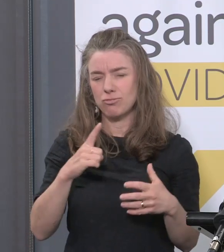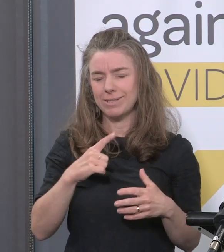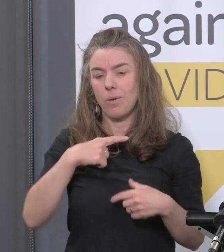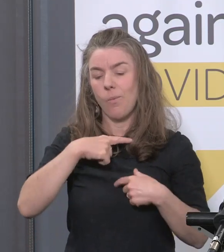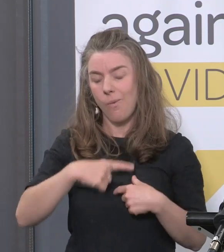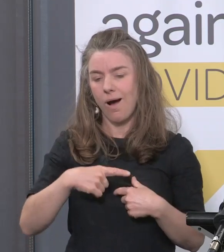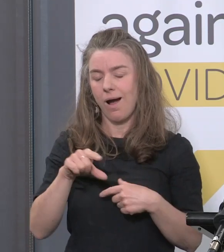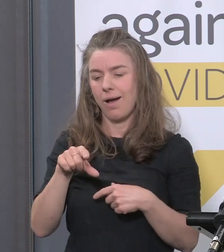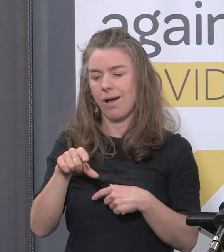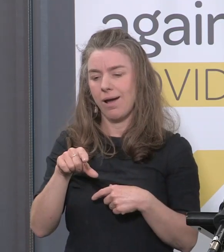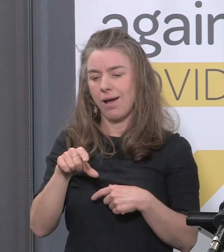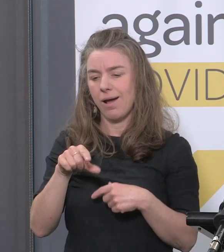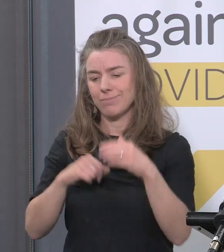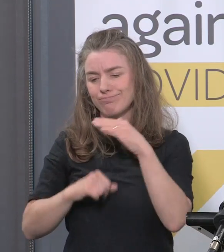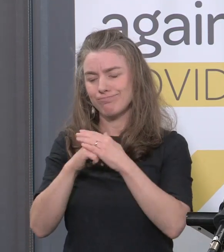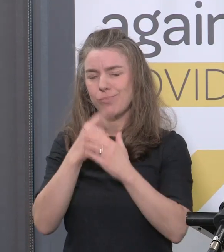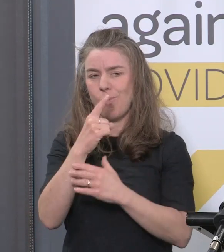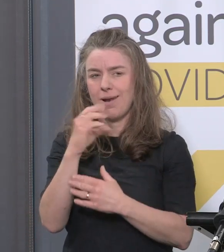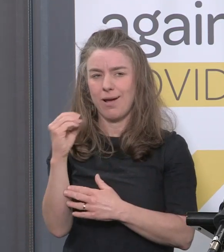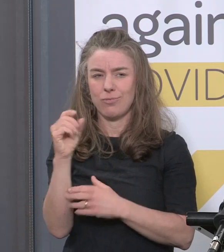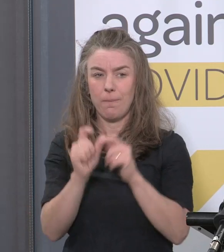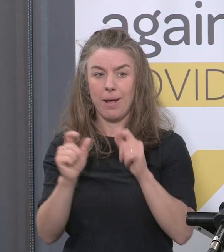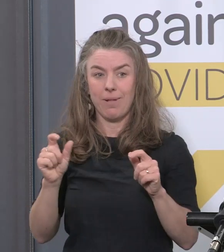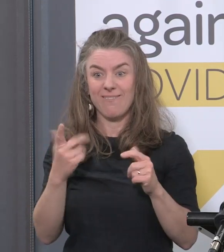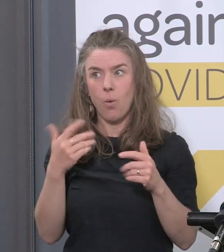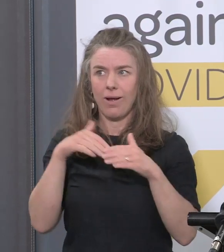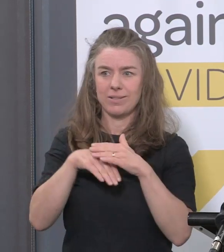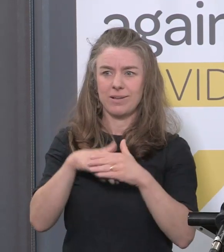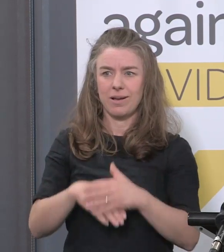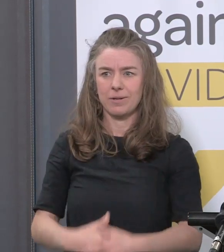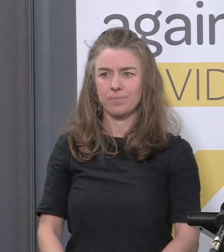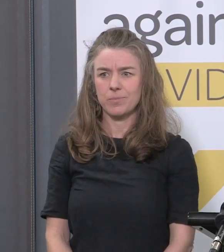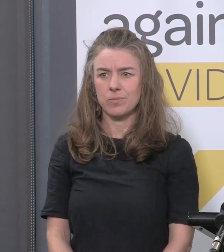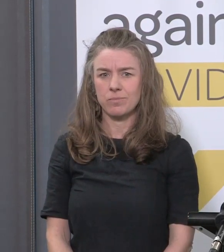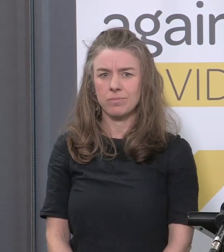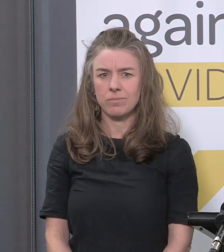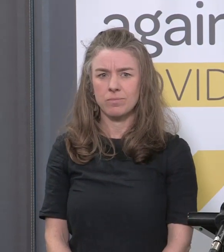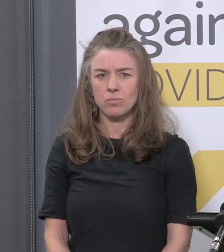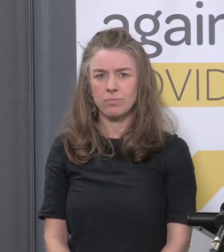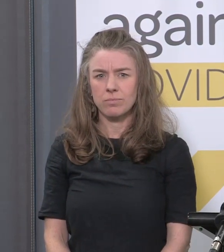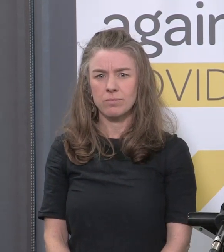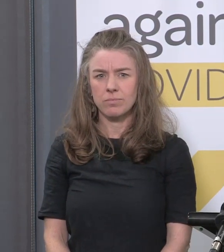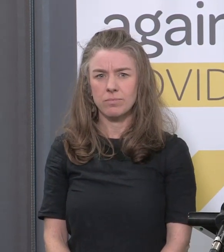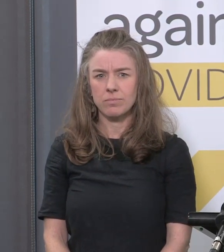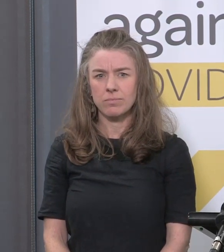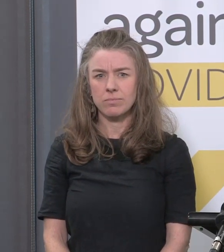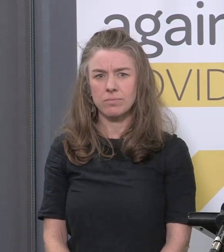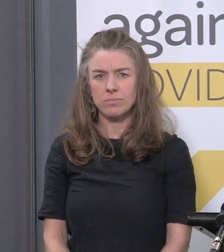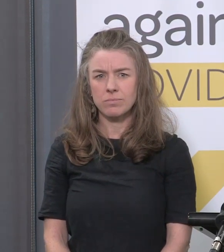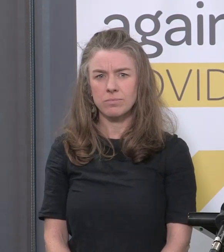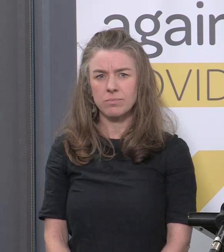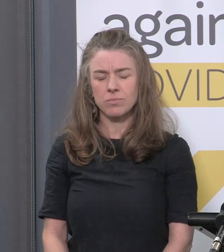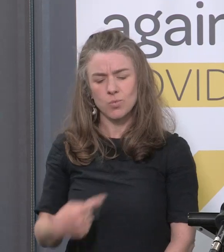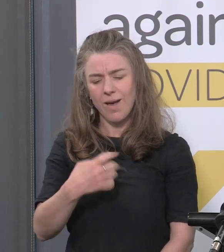moved to that cap on the number of people for indoor gatherings. How does I know that bind? that there is about 2 months worth of pandemic